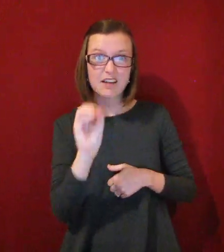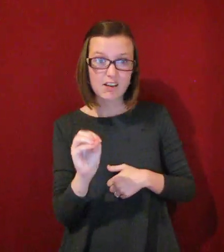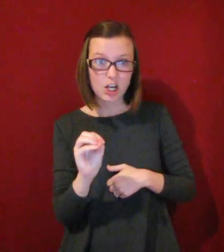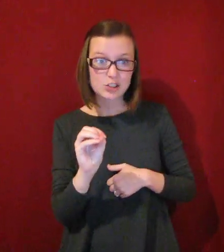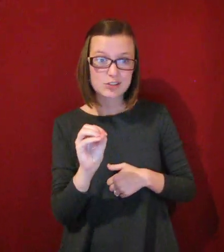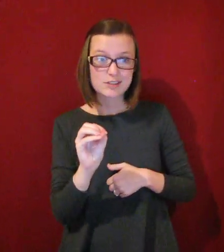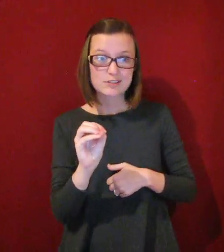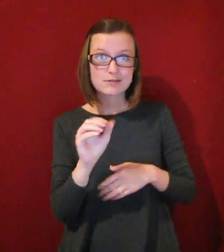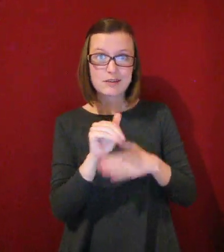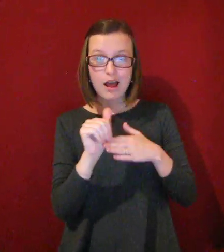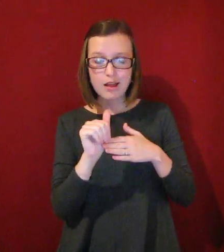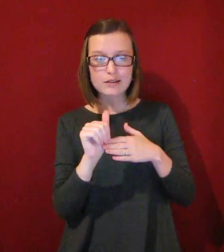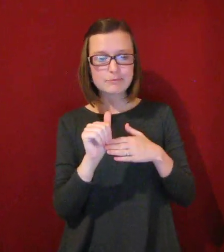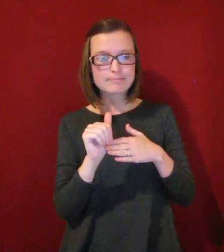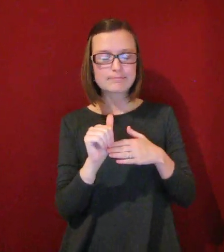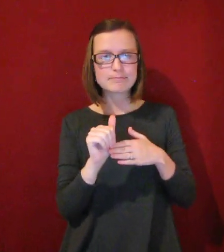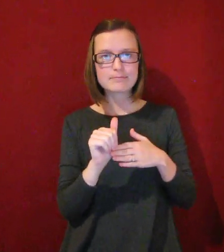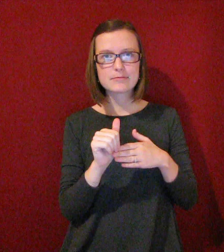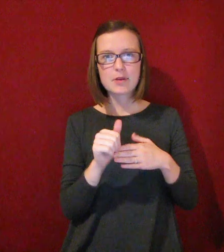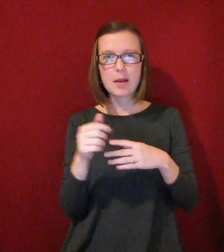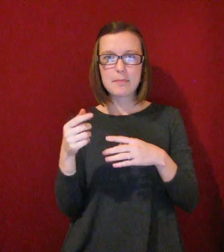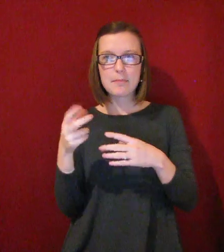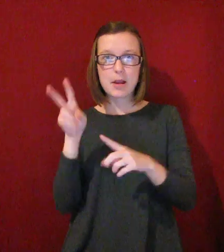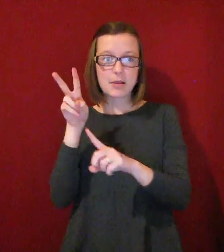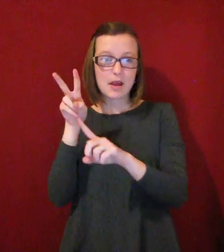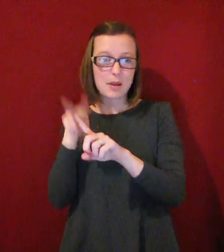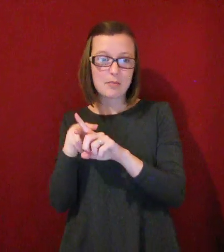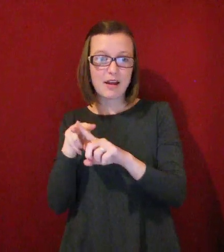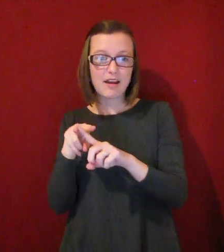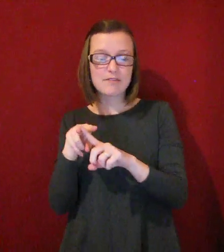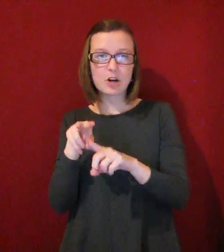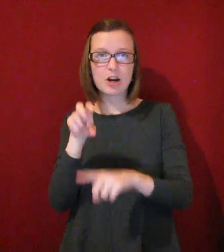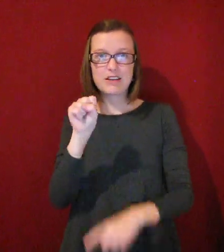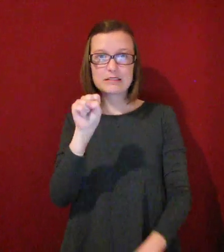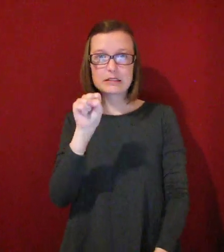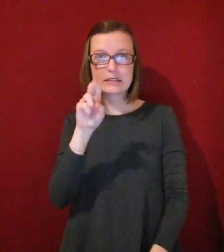well. So what we'll do, oh God.